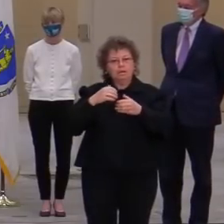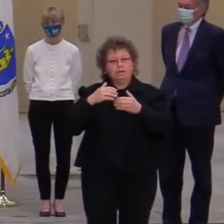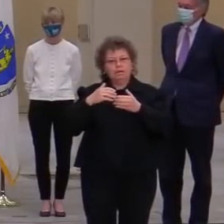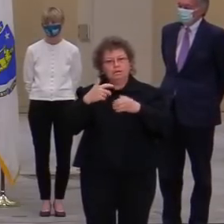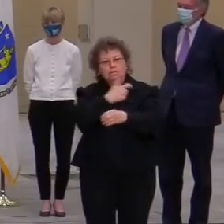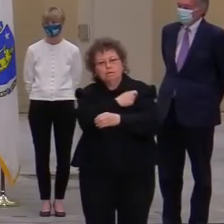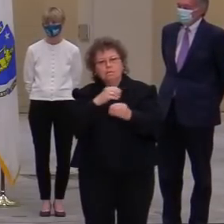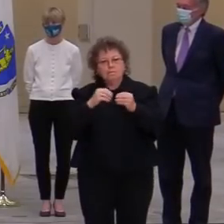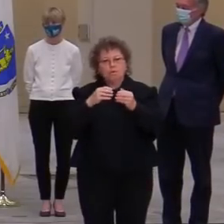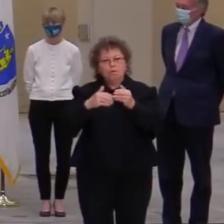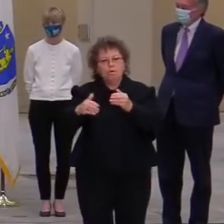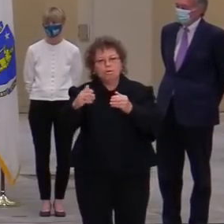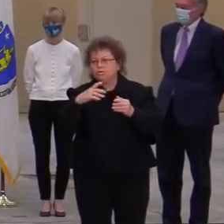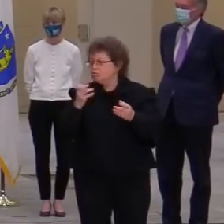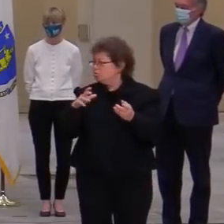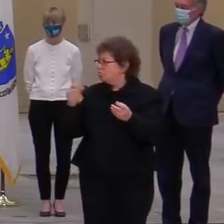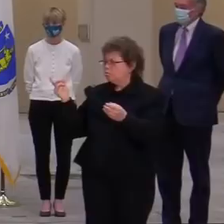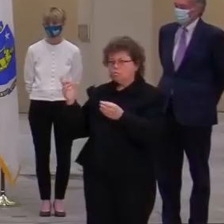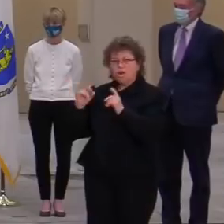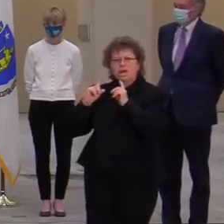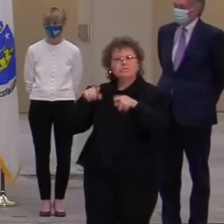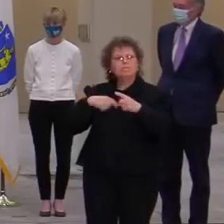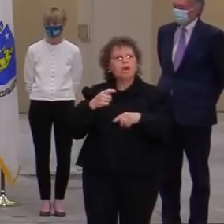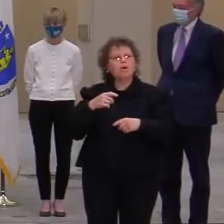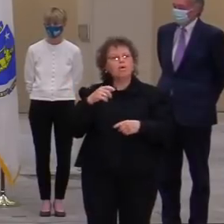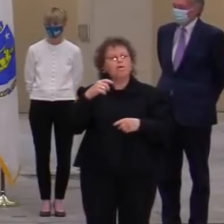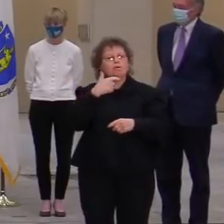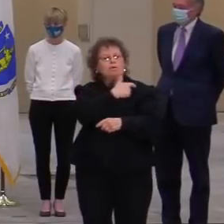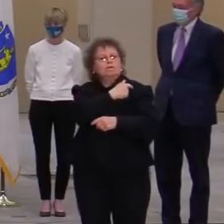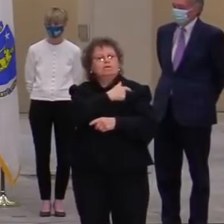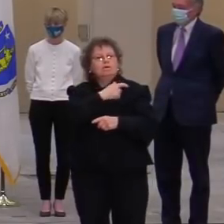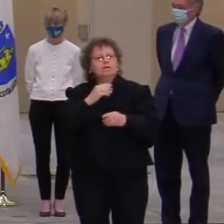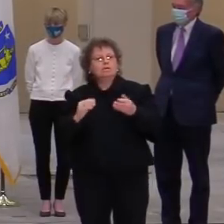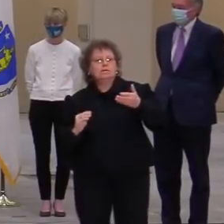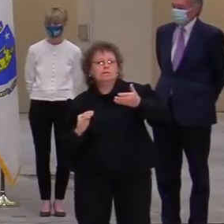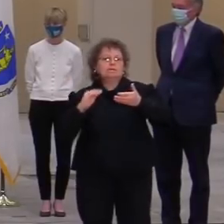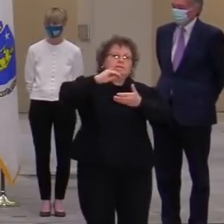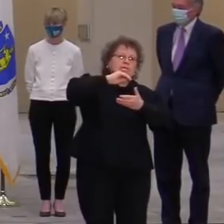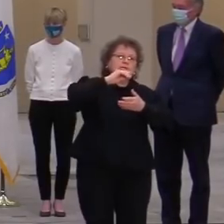you want to speak to this one, type 1 and type 2 on the